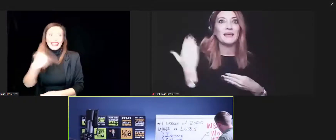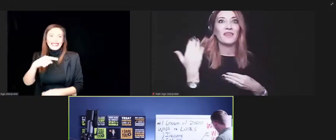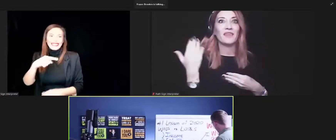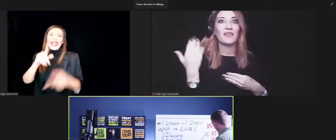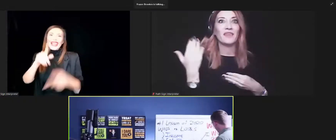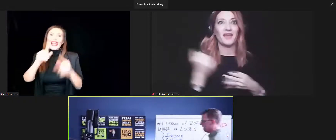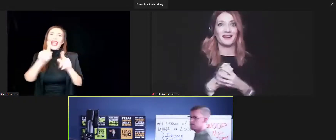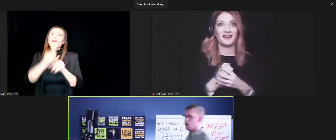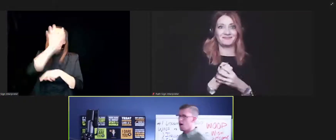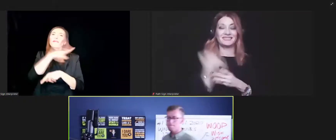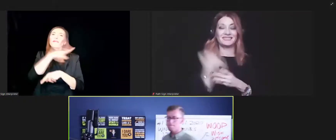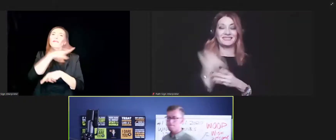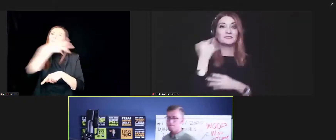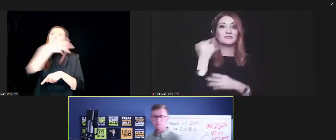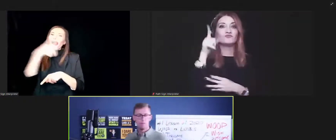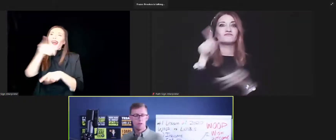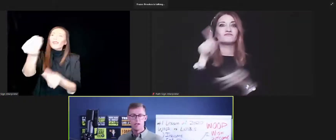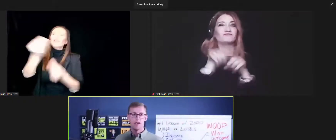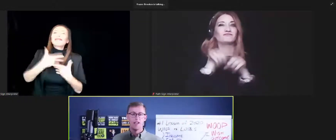All right?